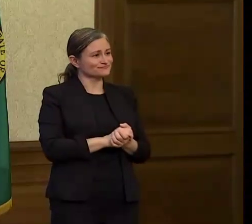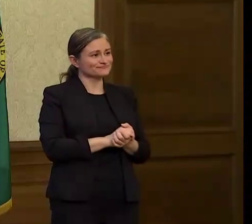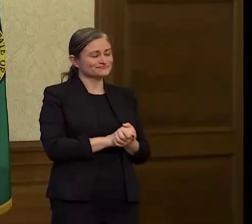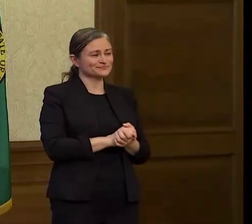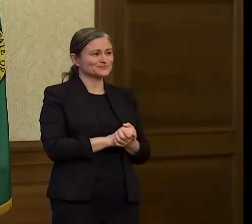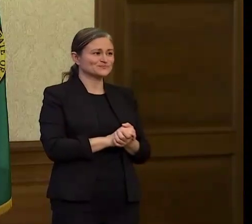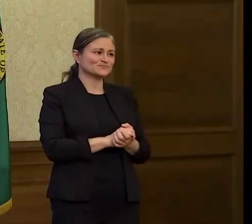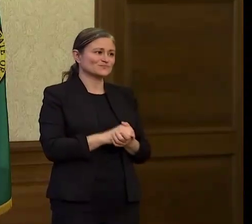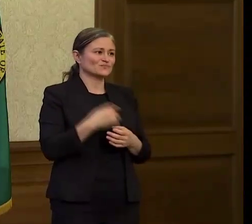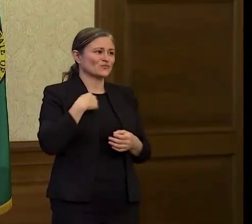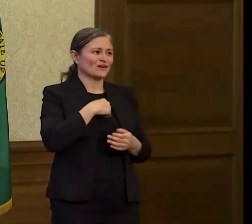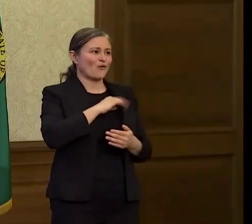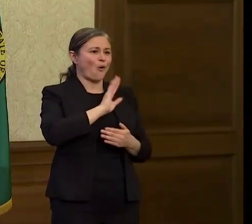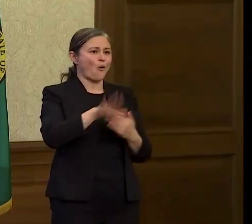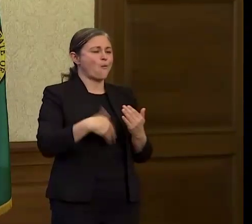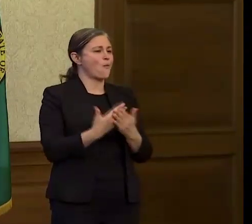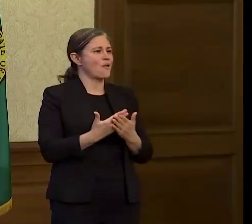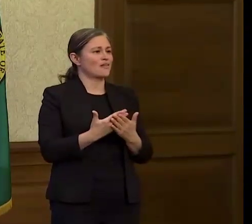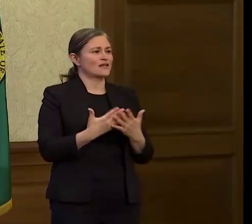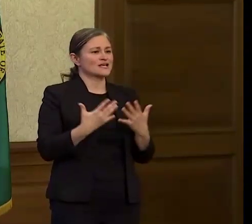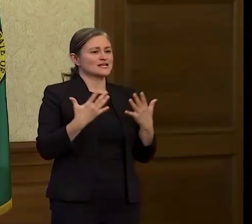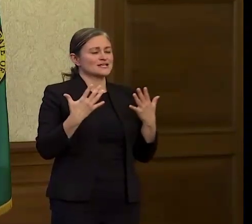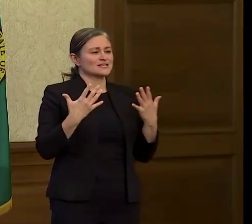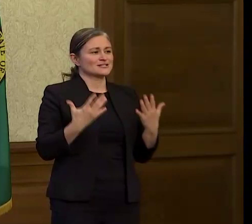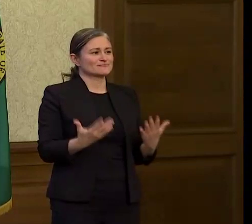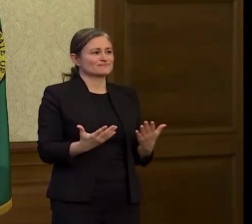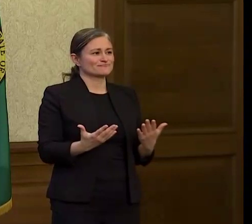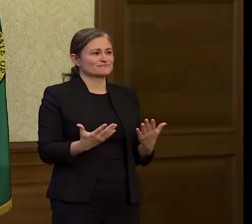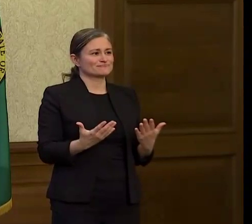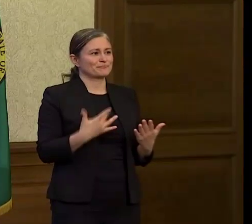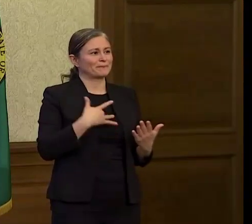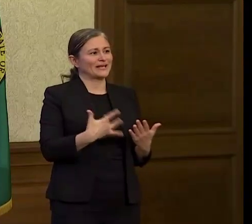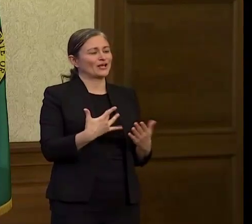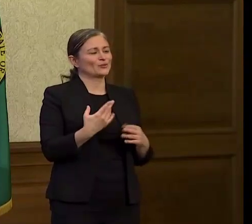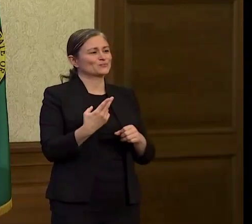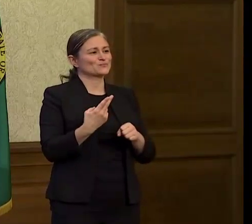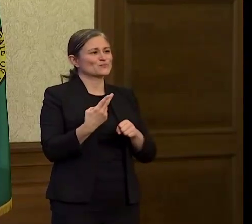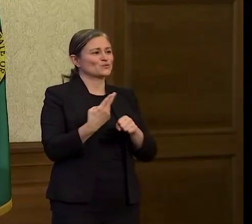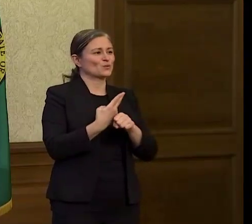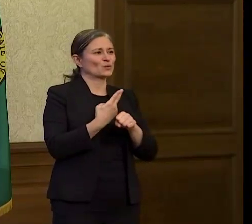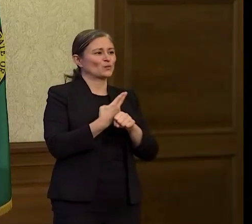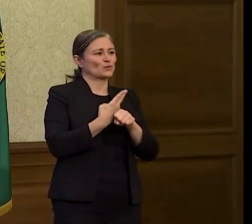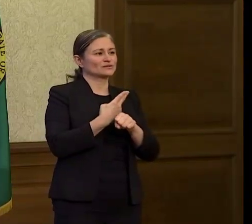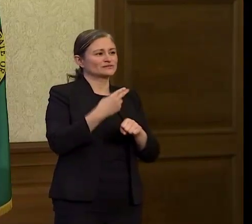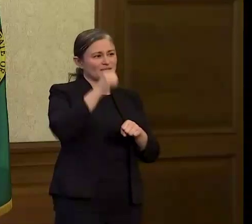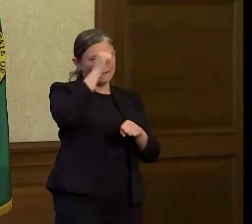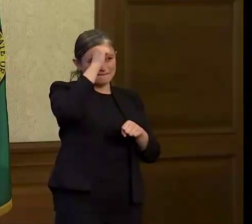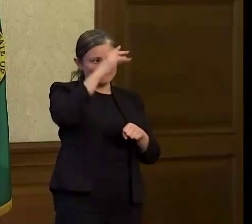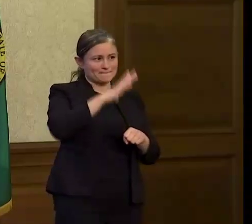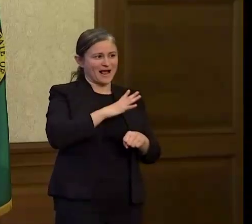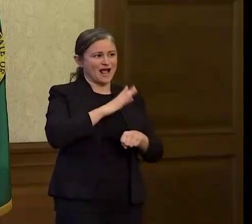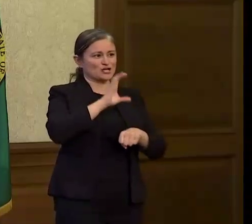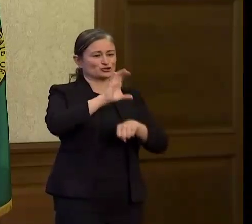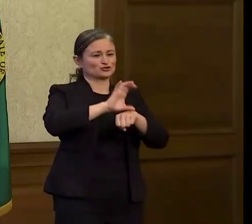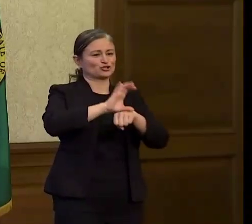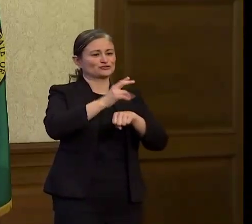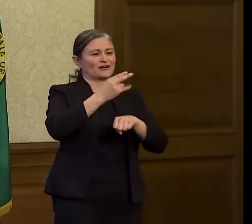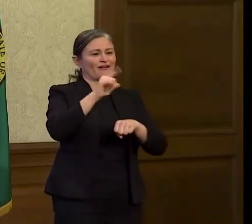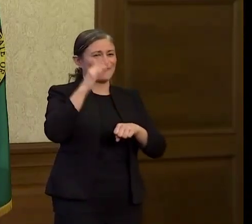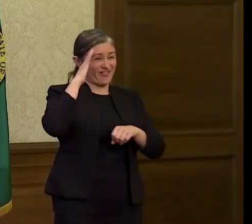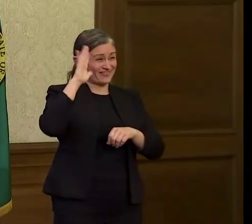we all fall back in Churchill, but, one of the things he said in the middle of the Blitz, that he said, these are great